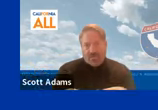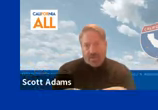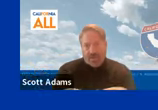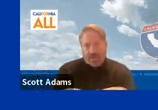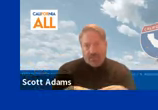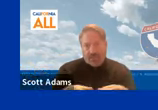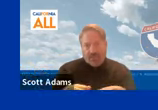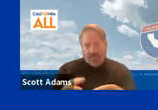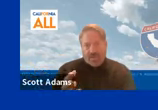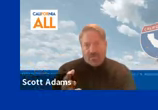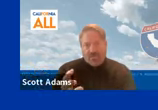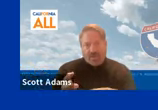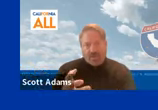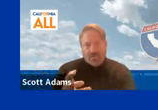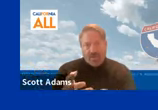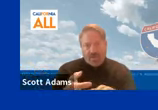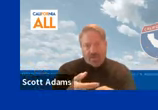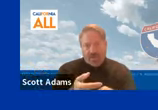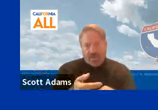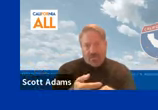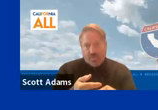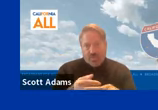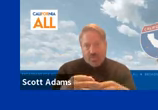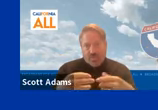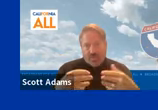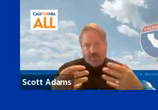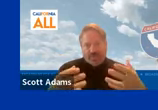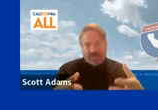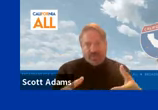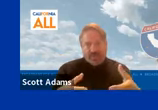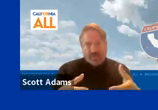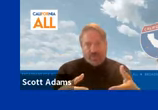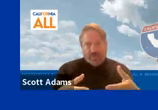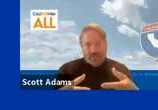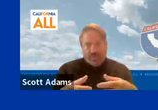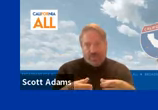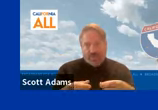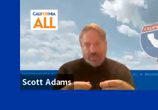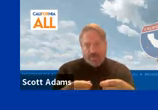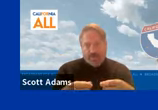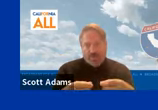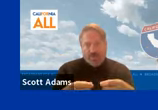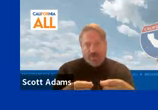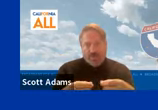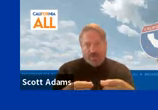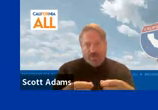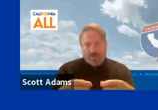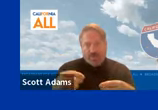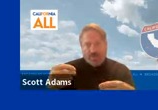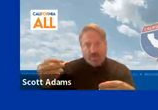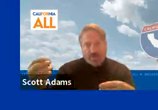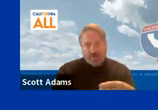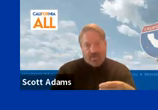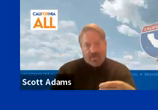all of the needs based on citizen and organizational support, and then develop a digital equity program that